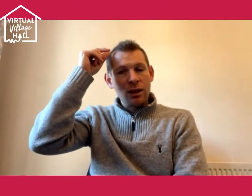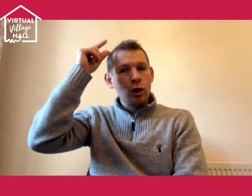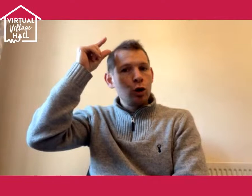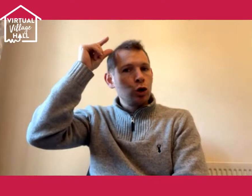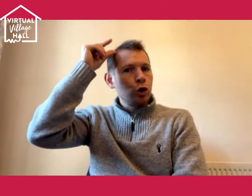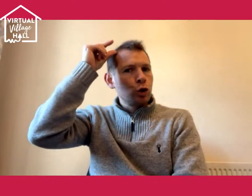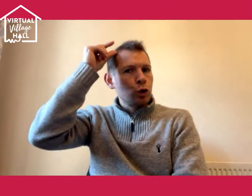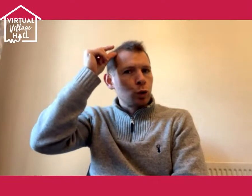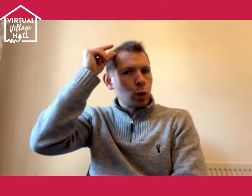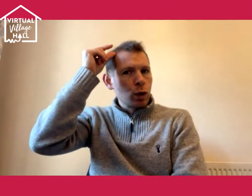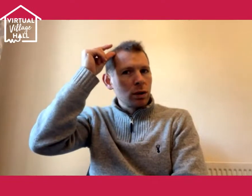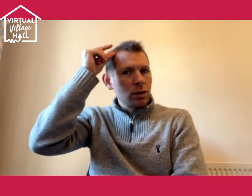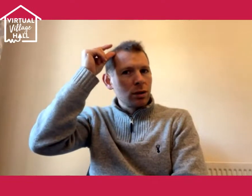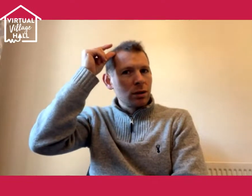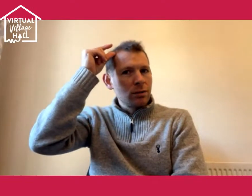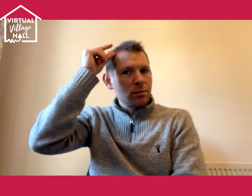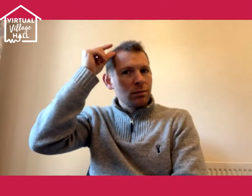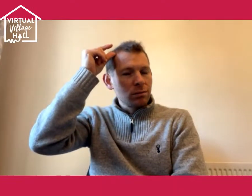His hair is short